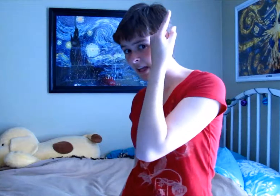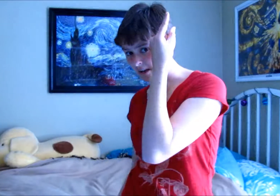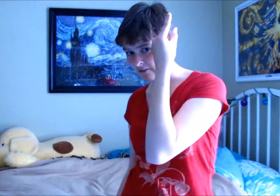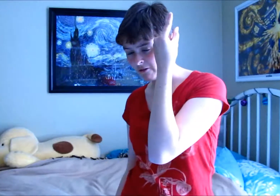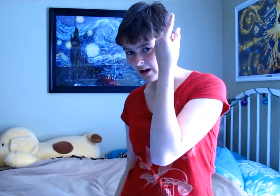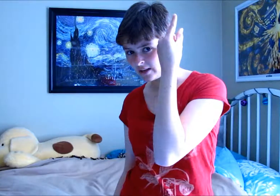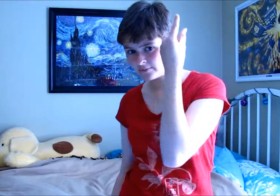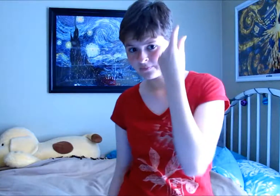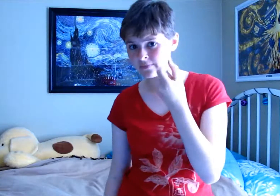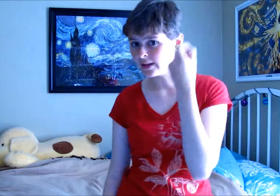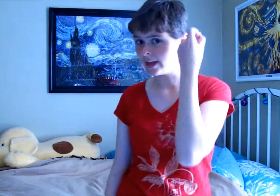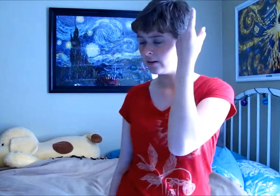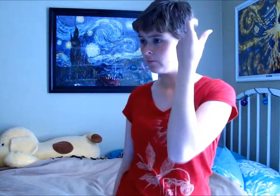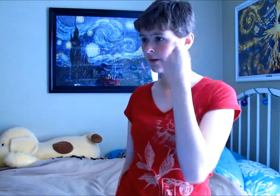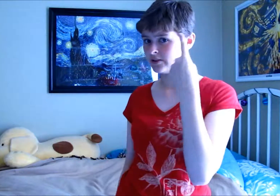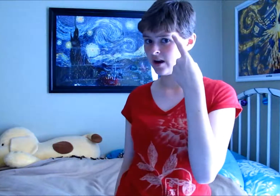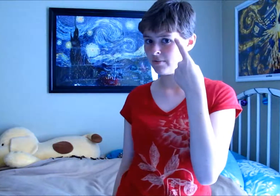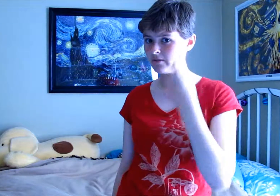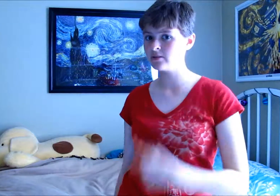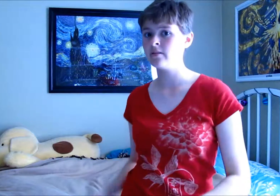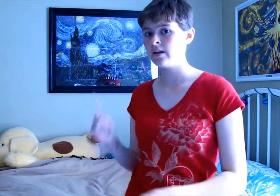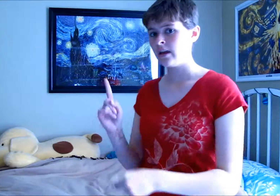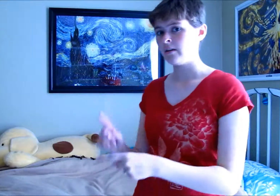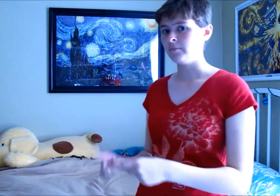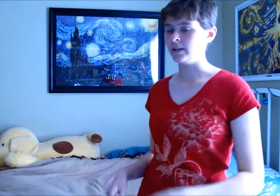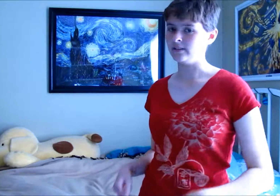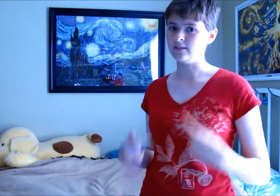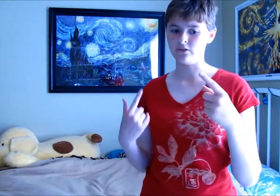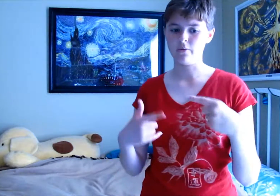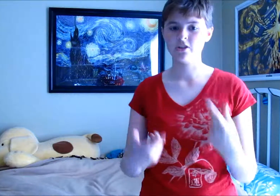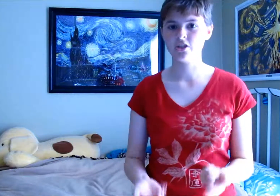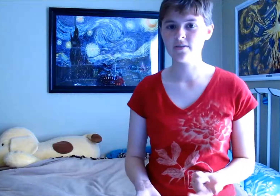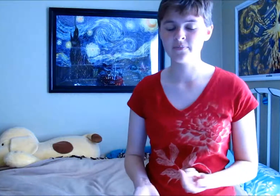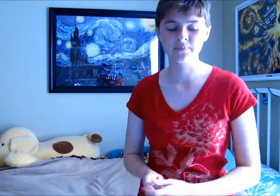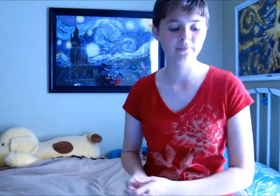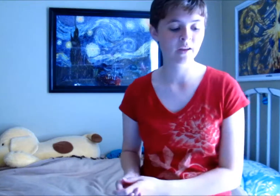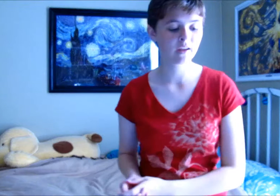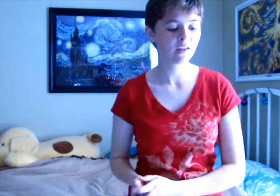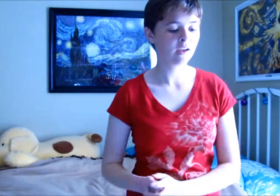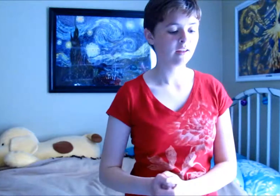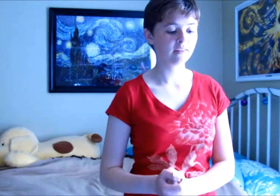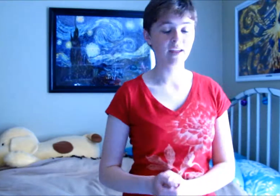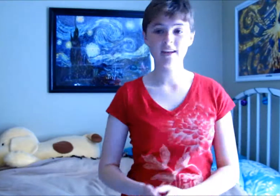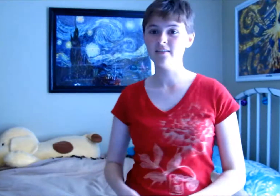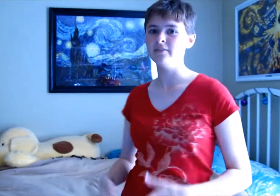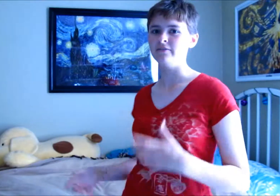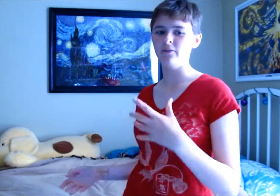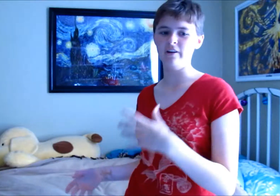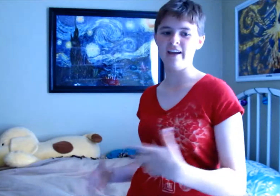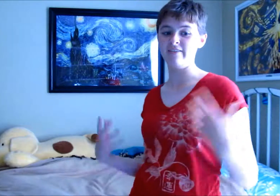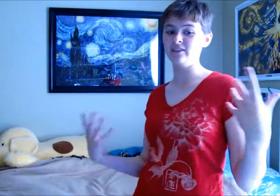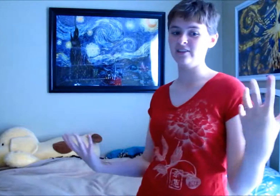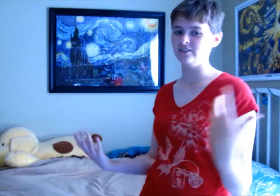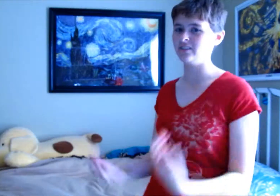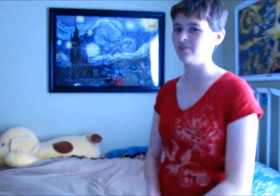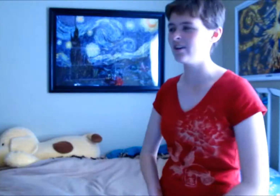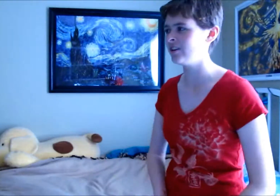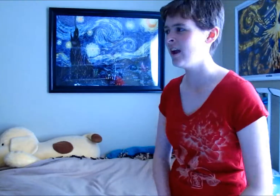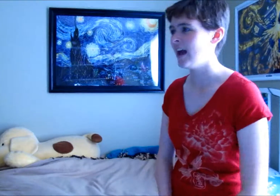at your forehead and raise your eyebrows because it's a question. Then for having delusions of grandeur, I